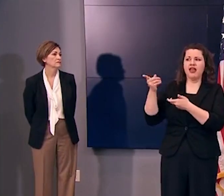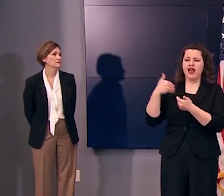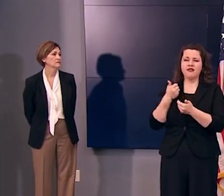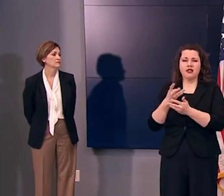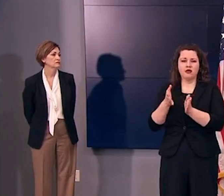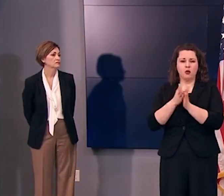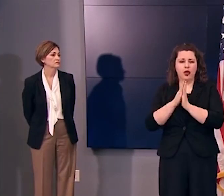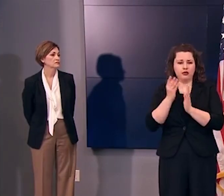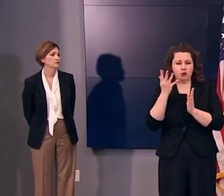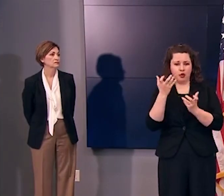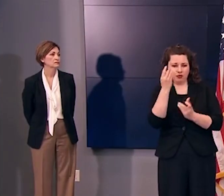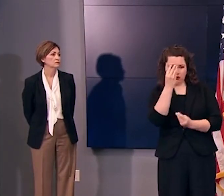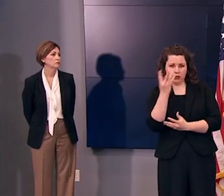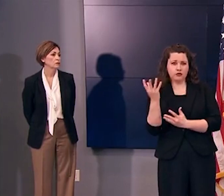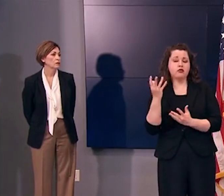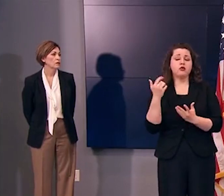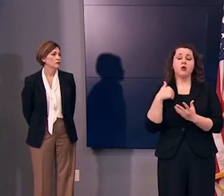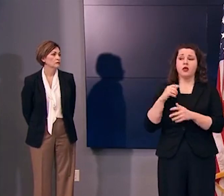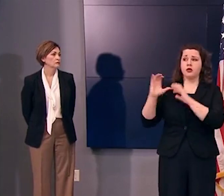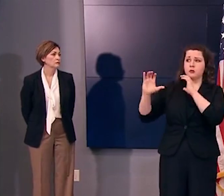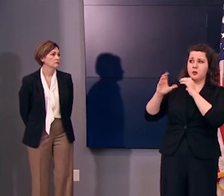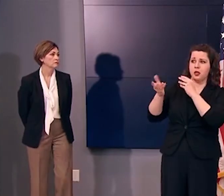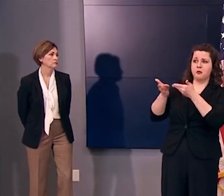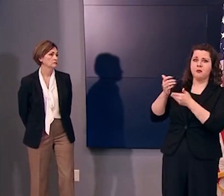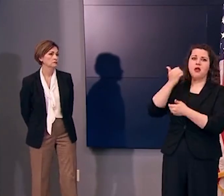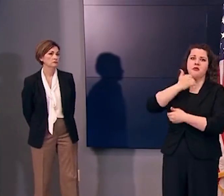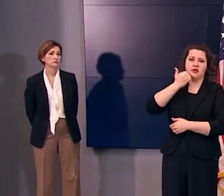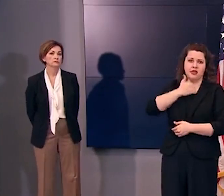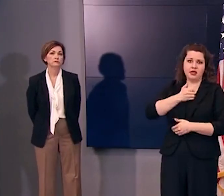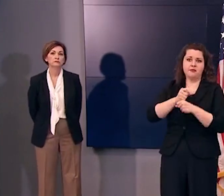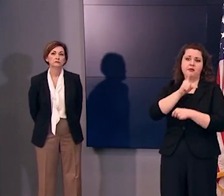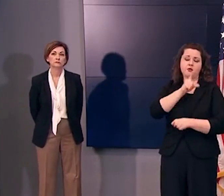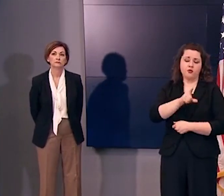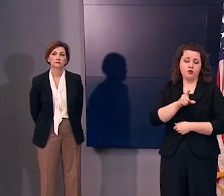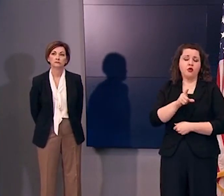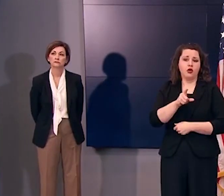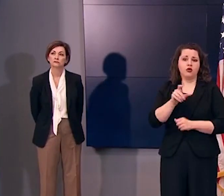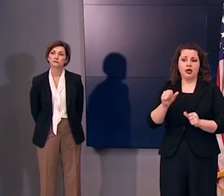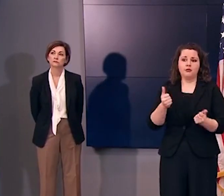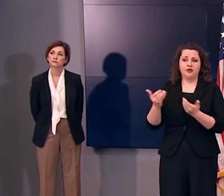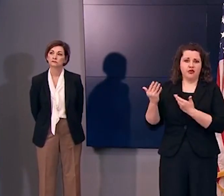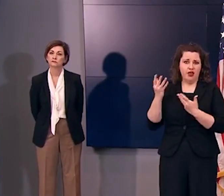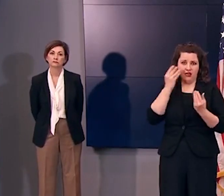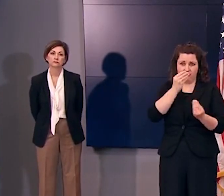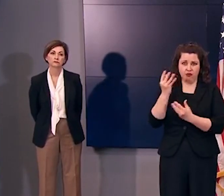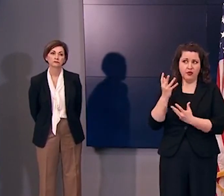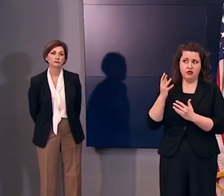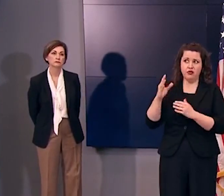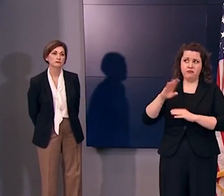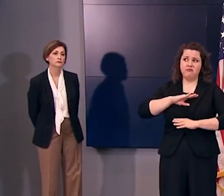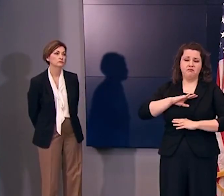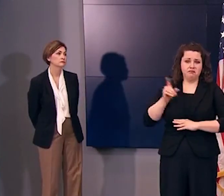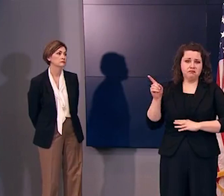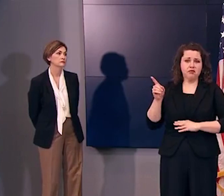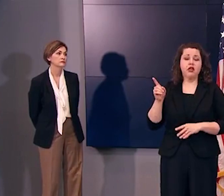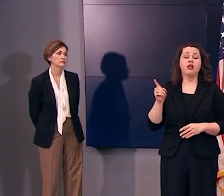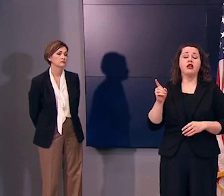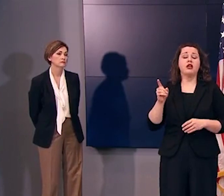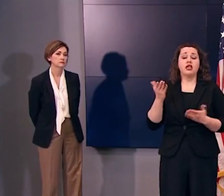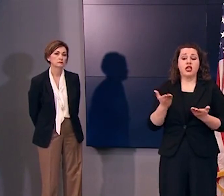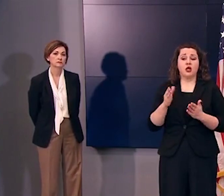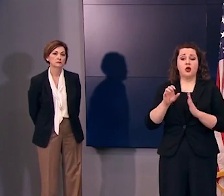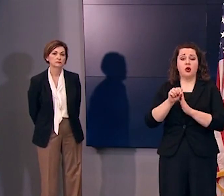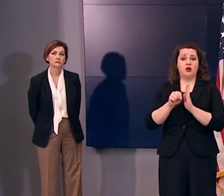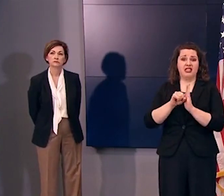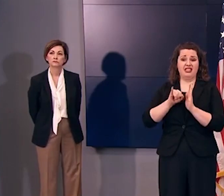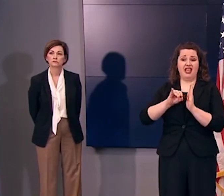for information. And so we work and communicate with them every day to make sure that we can provide information that meets their needs. In the state of Iowa,